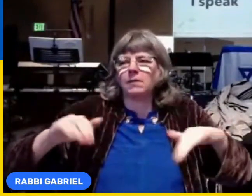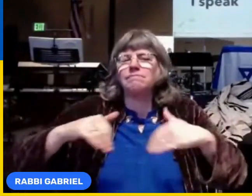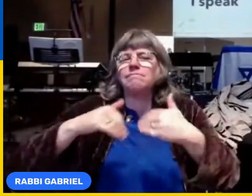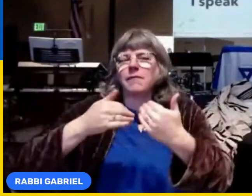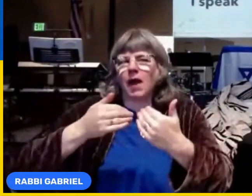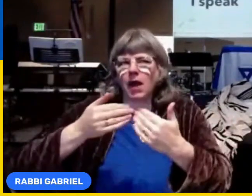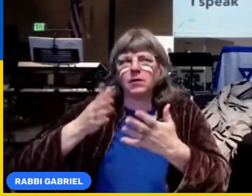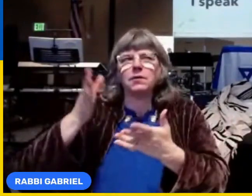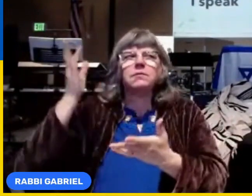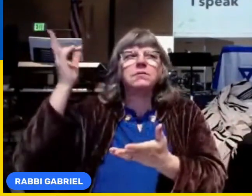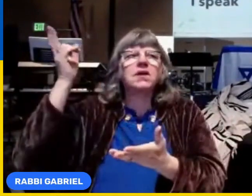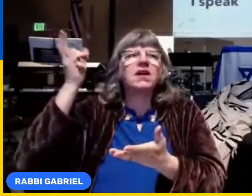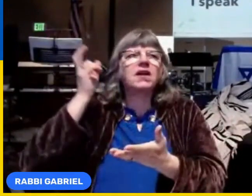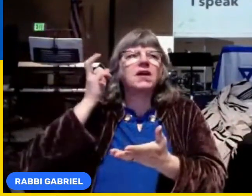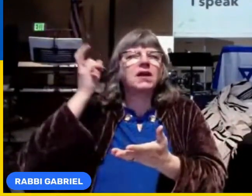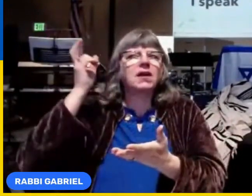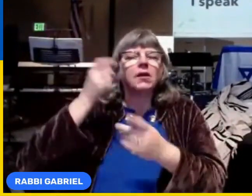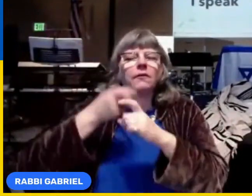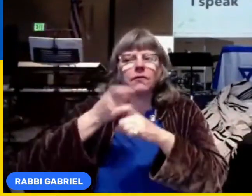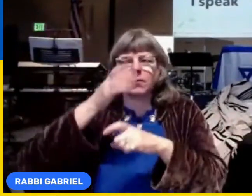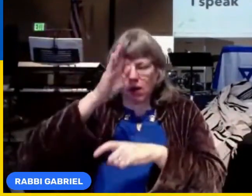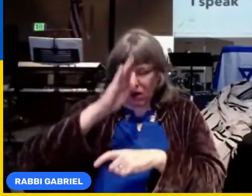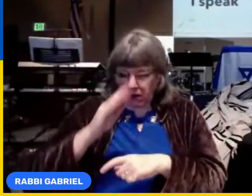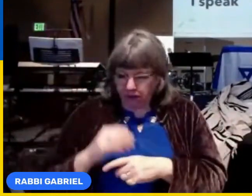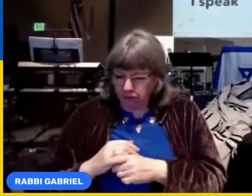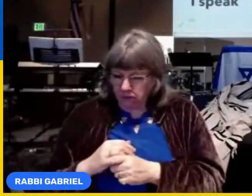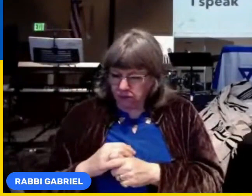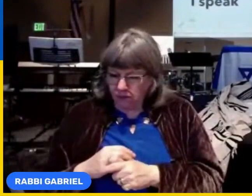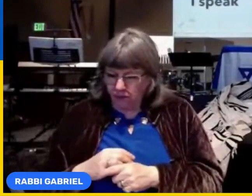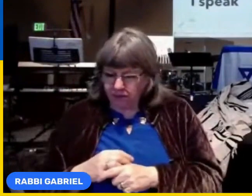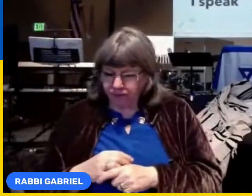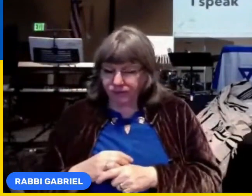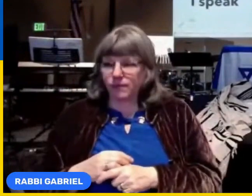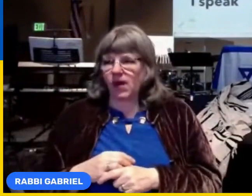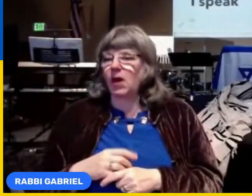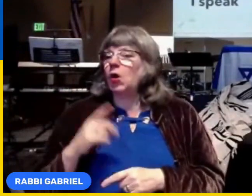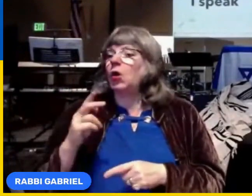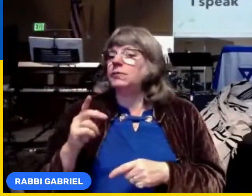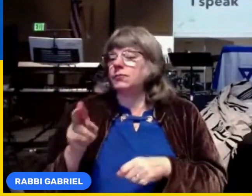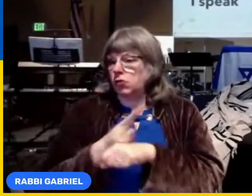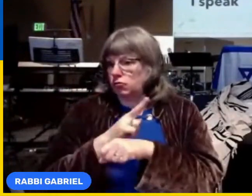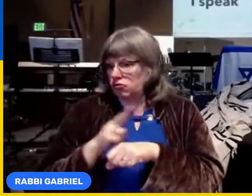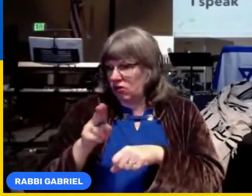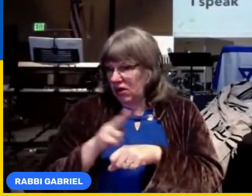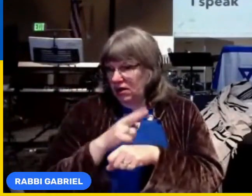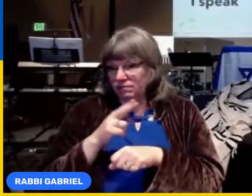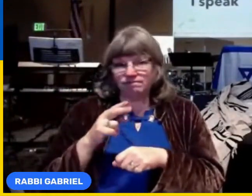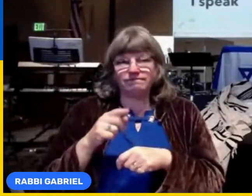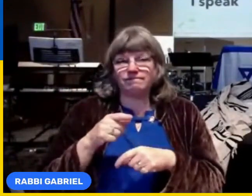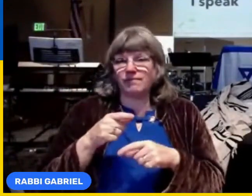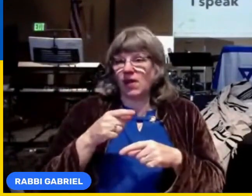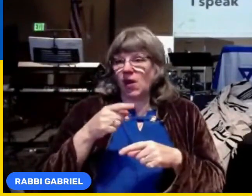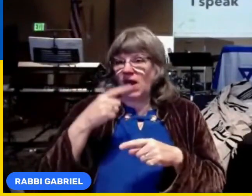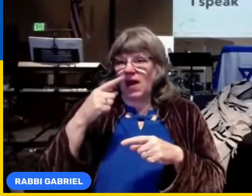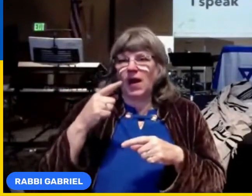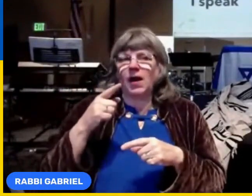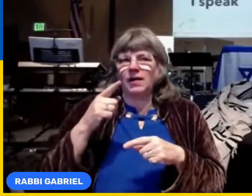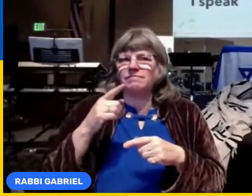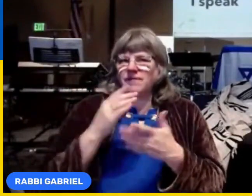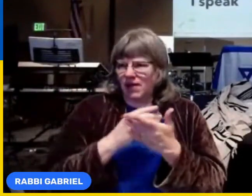Except for special times of judgment, I, for one, think that God is a